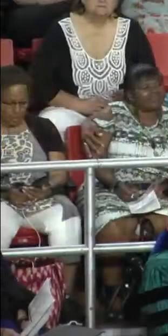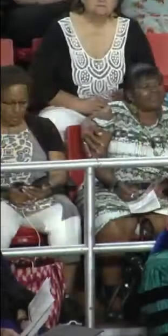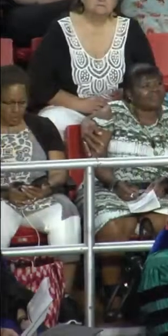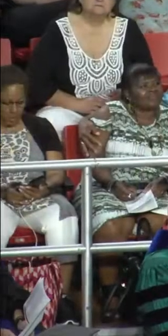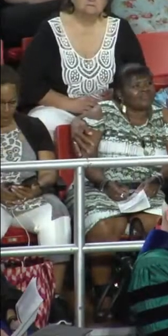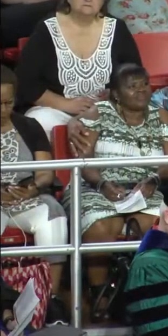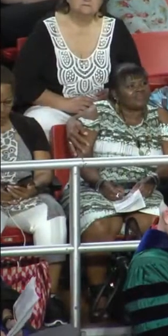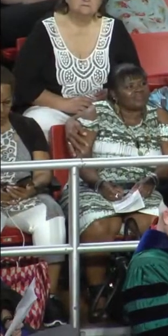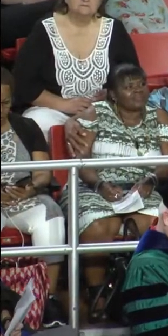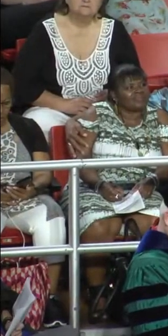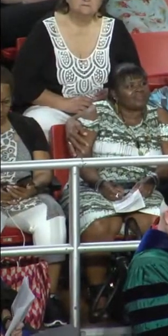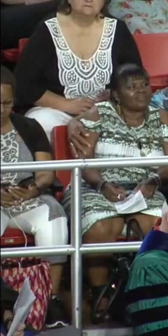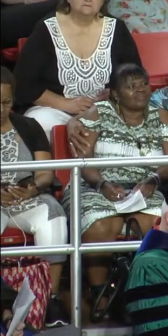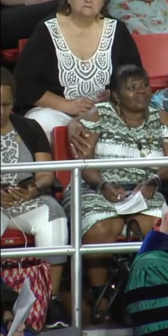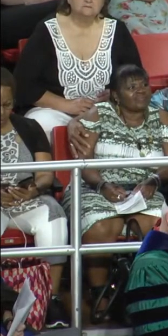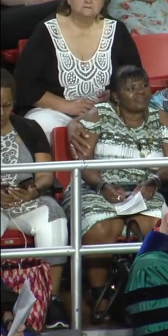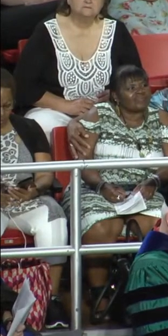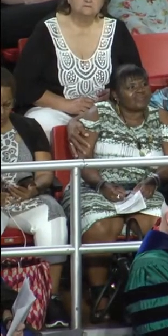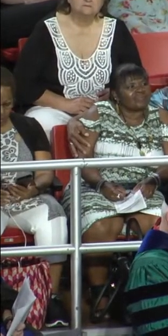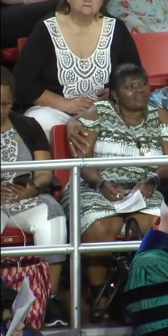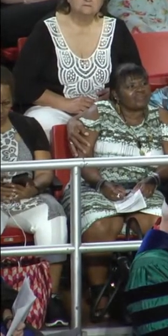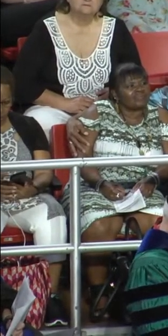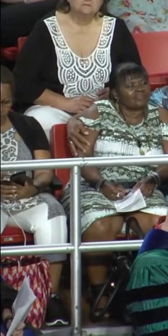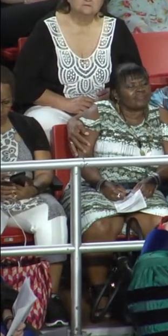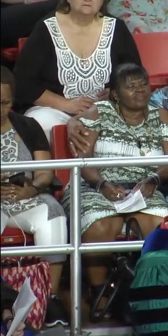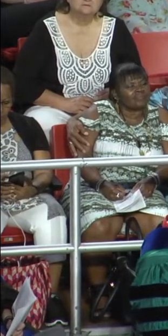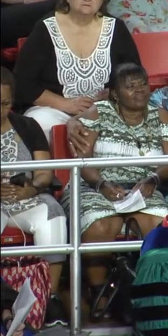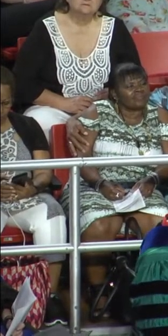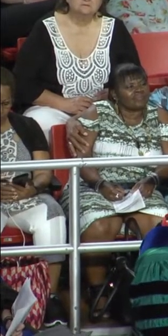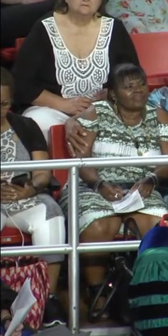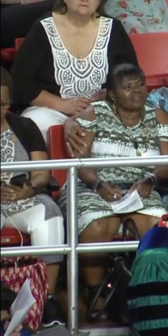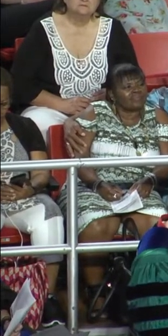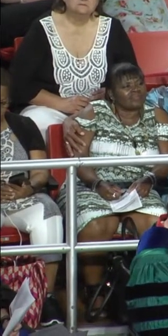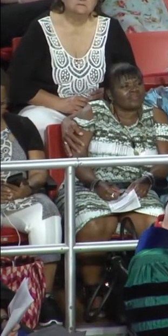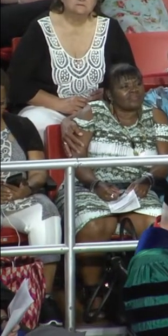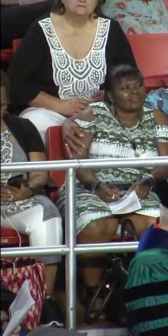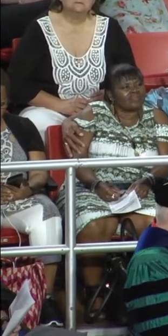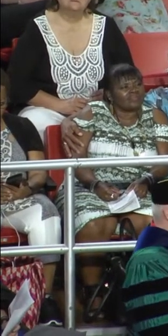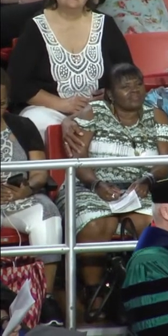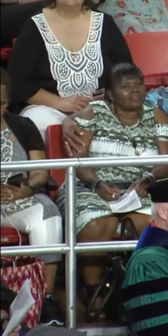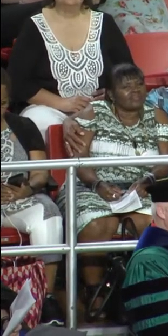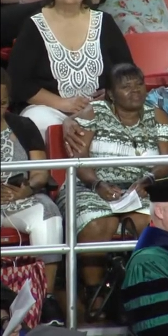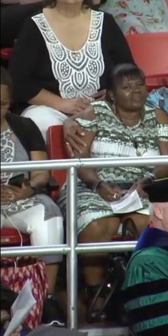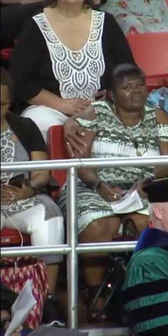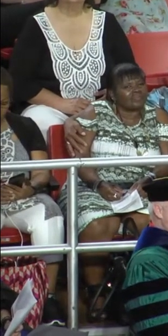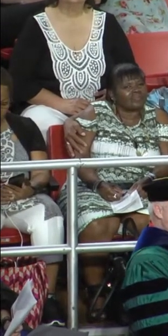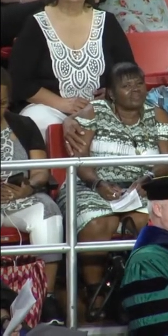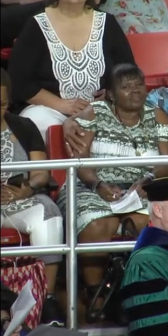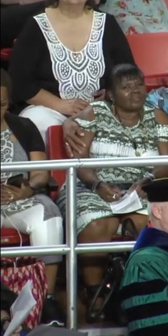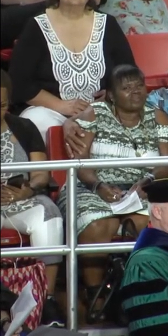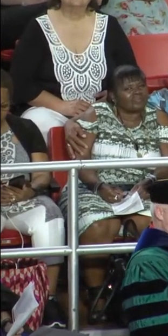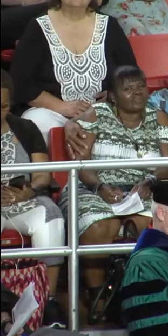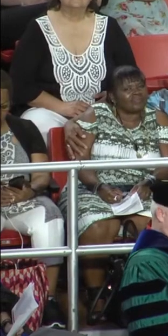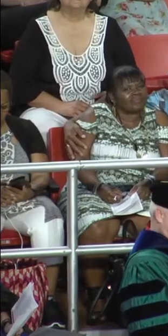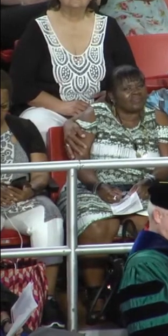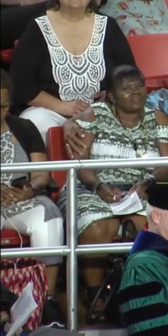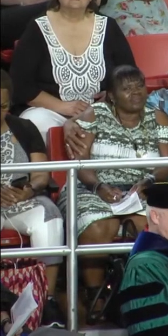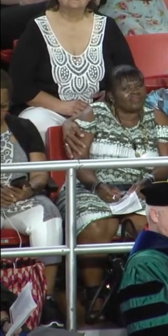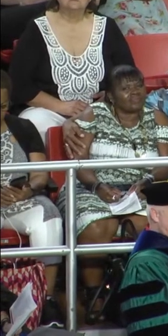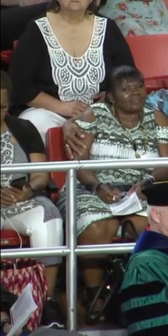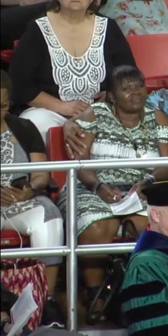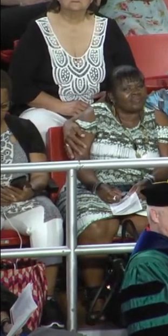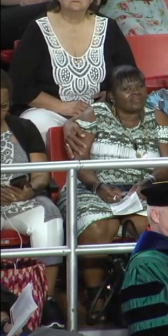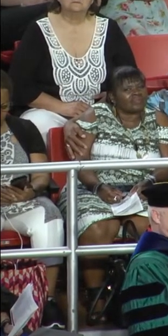When the director of Atlas Launch Operations was looking to fill the position of Program Operations Manager for Atlas